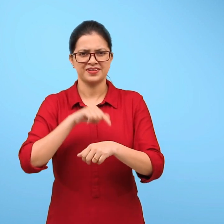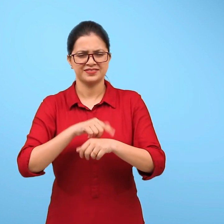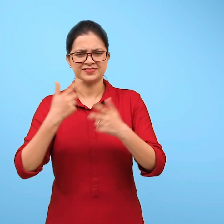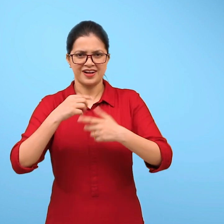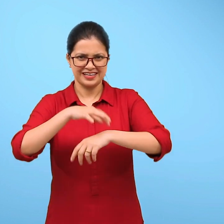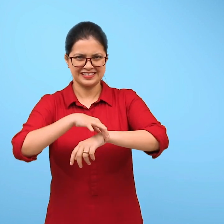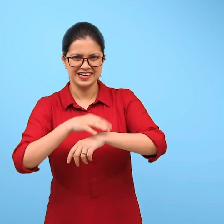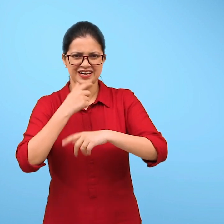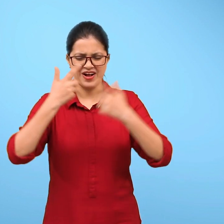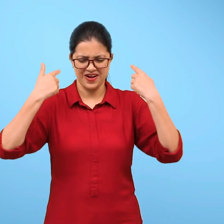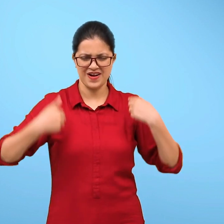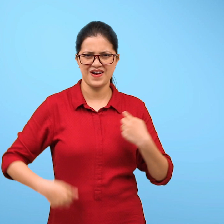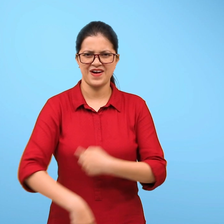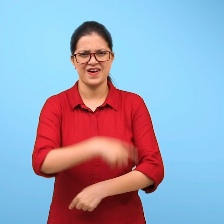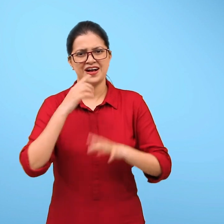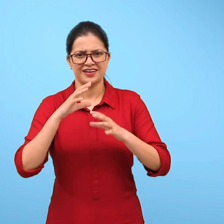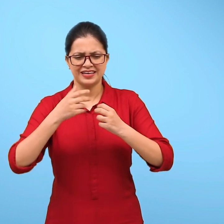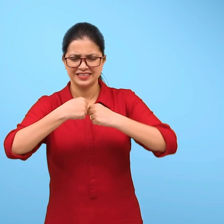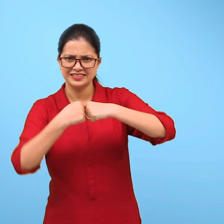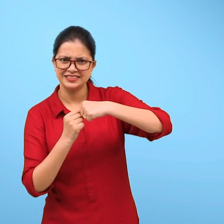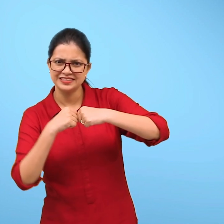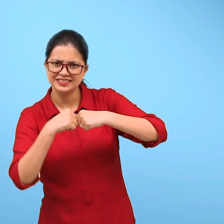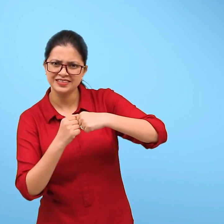What makes the bones move the way they do?